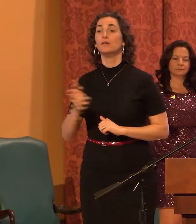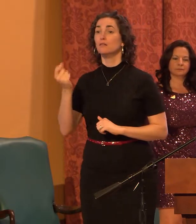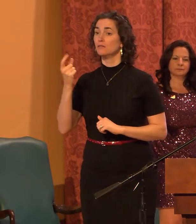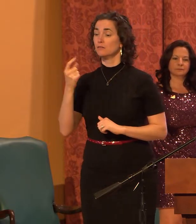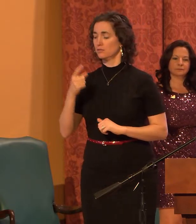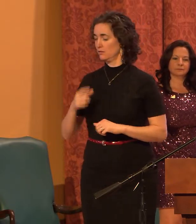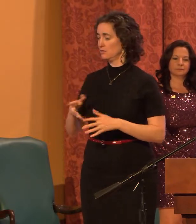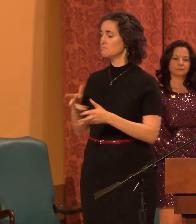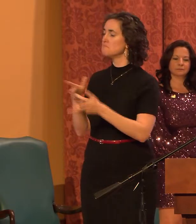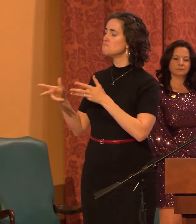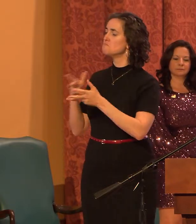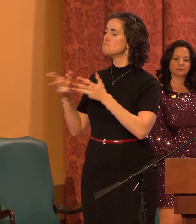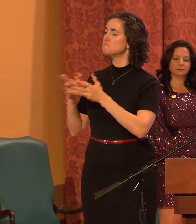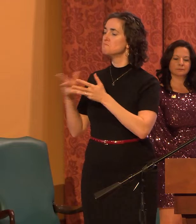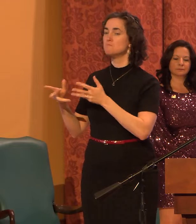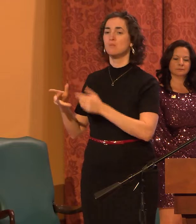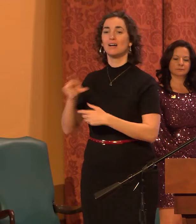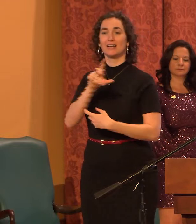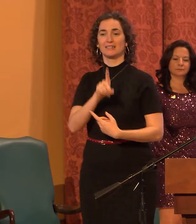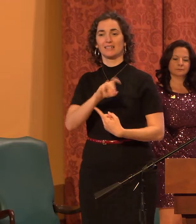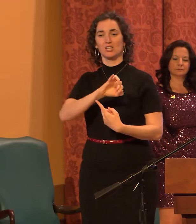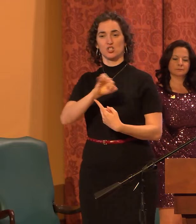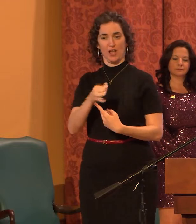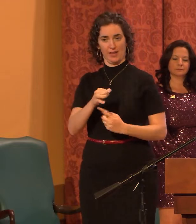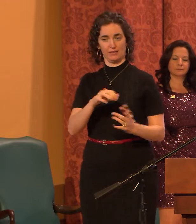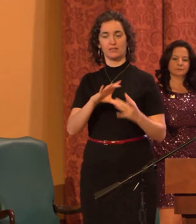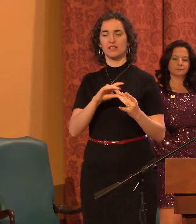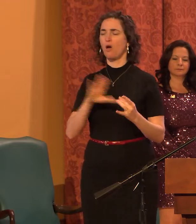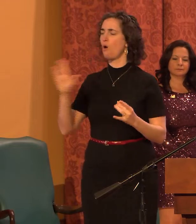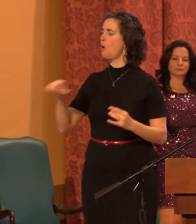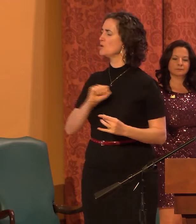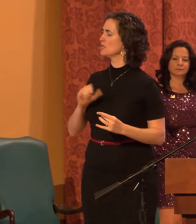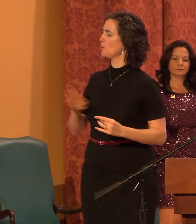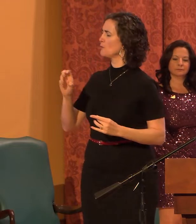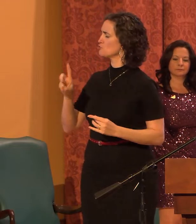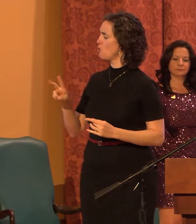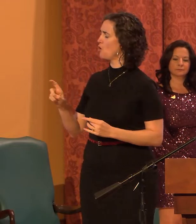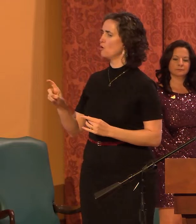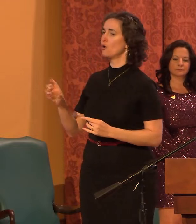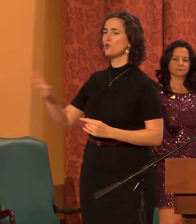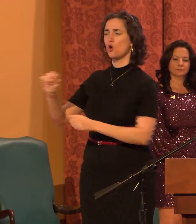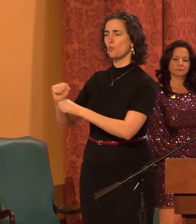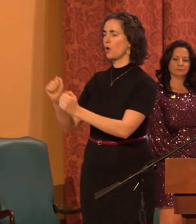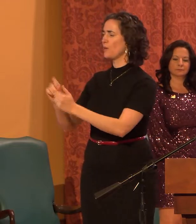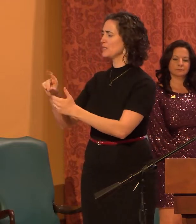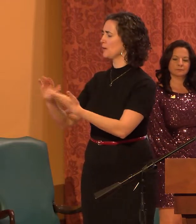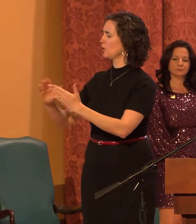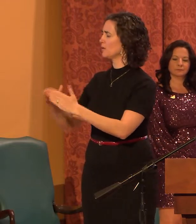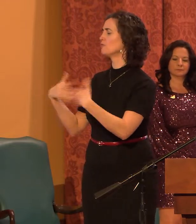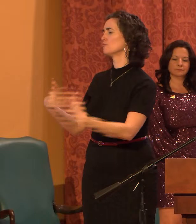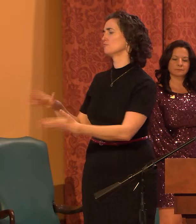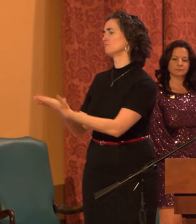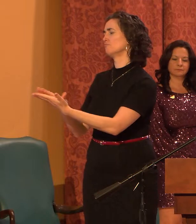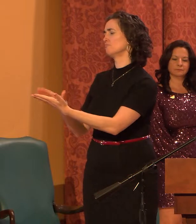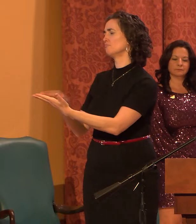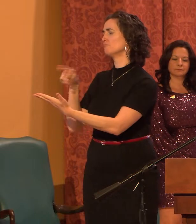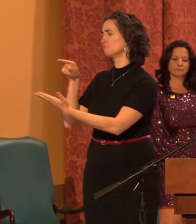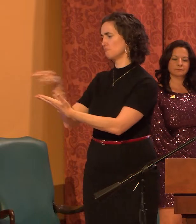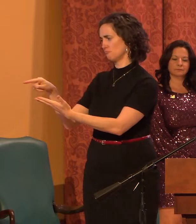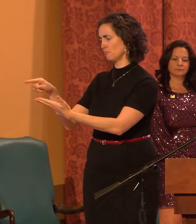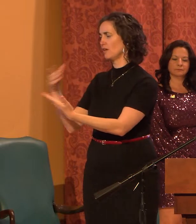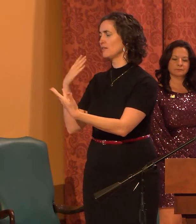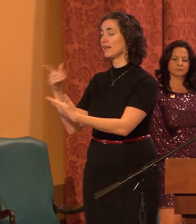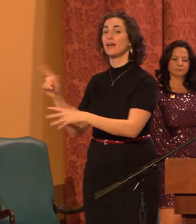the interview, the DJ commended Senator Boudreaux on his work with the disability community.